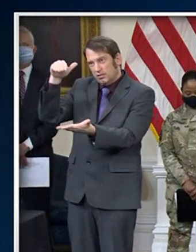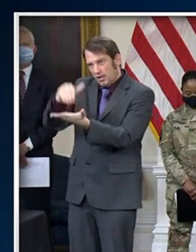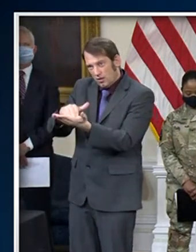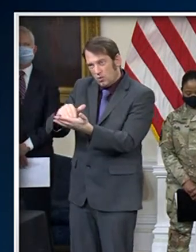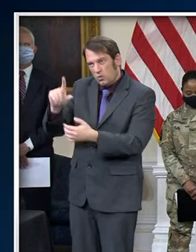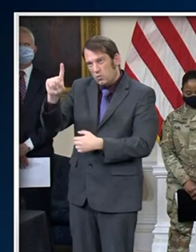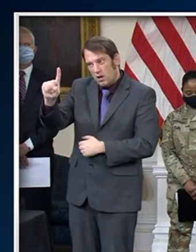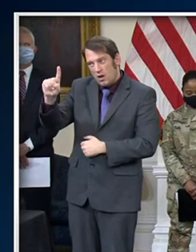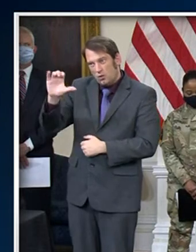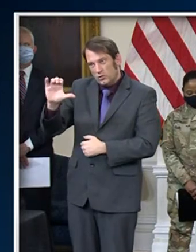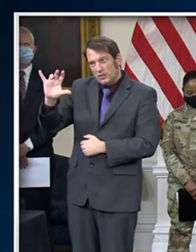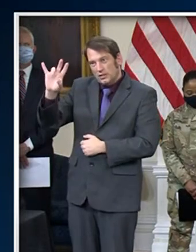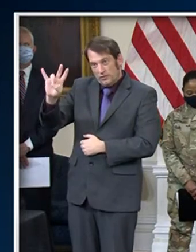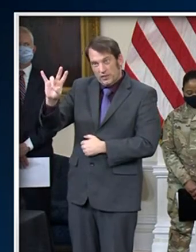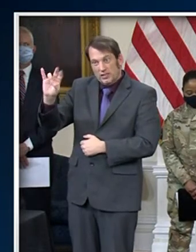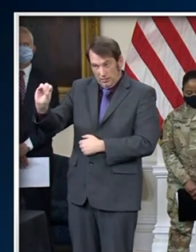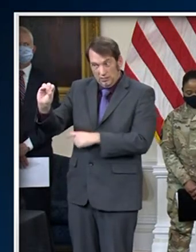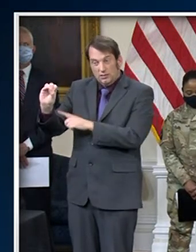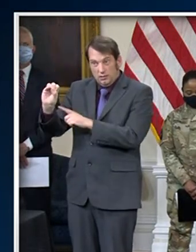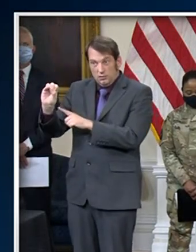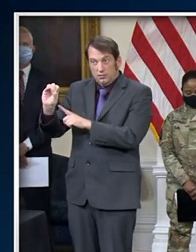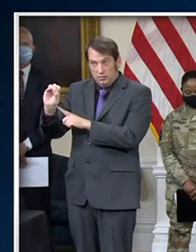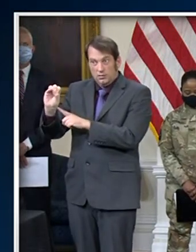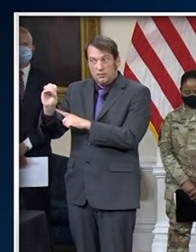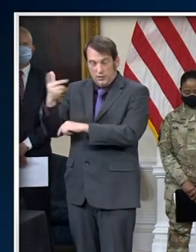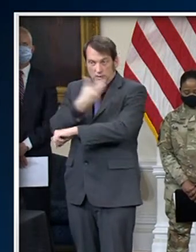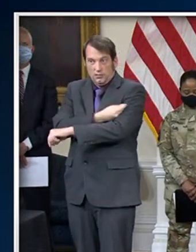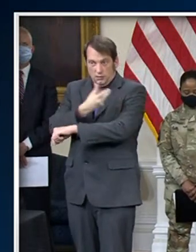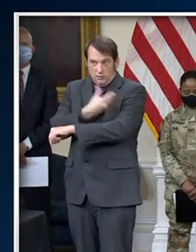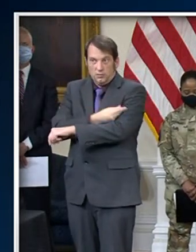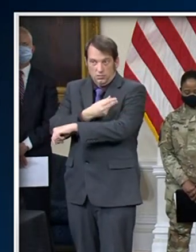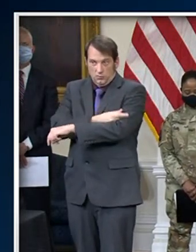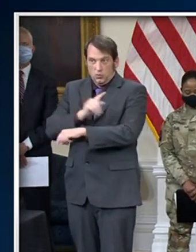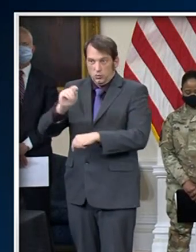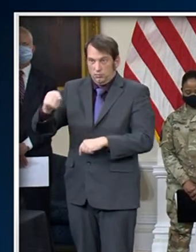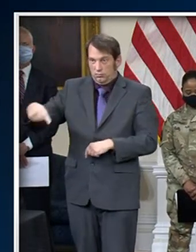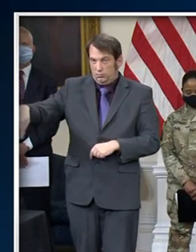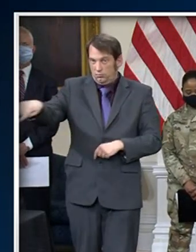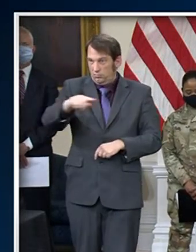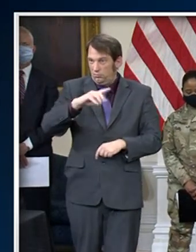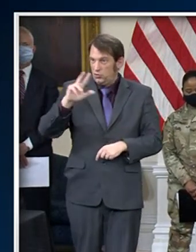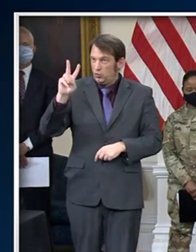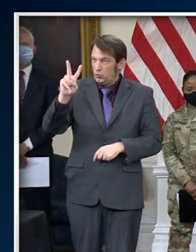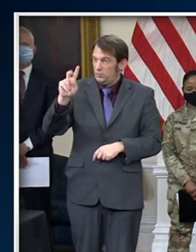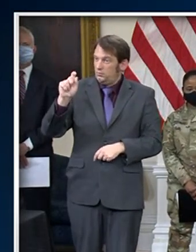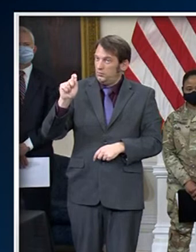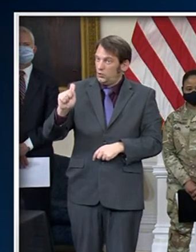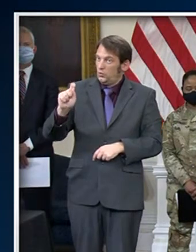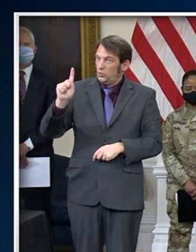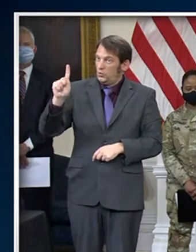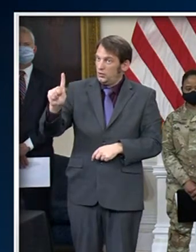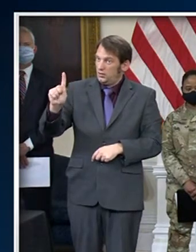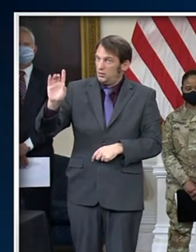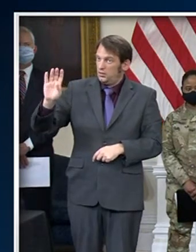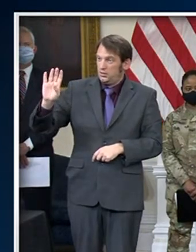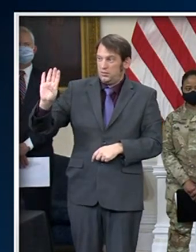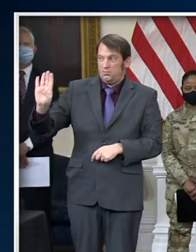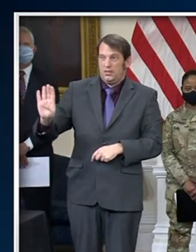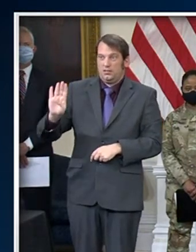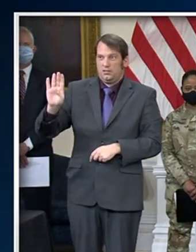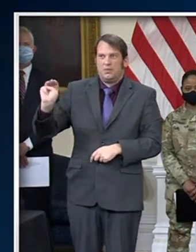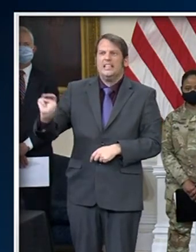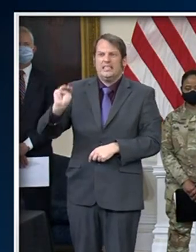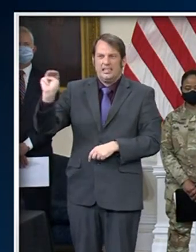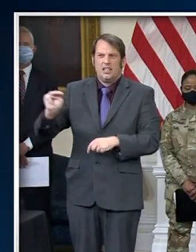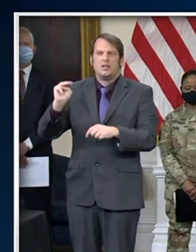785,170 vaccines to the 2.1 million Marylanders who are currently eligible.